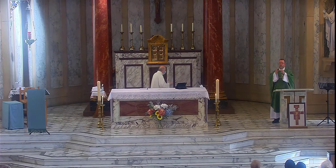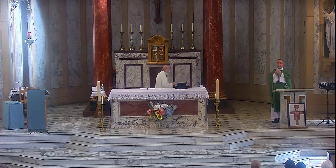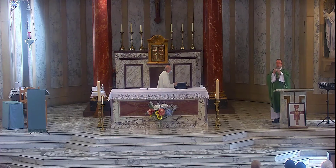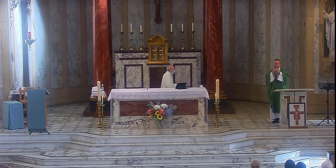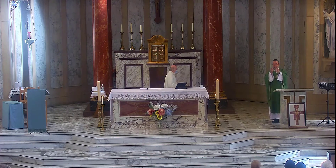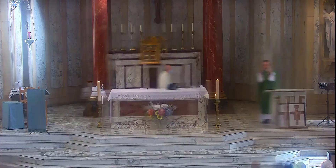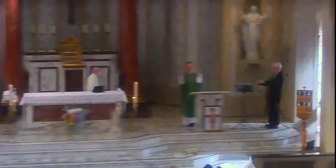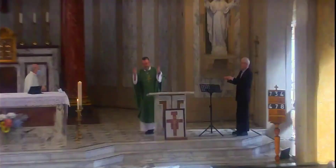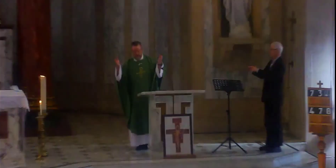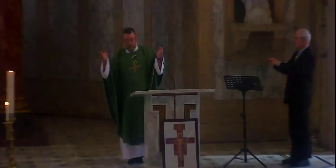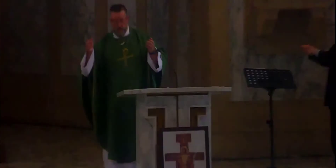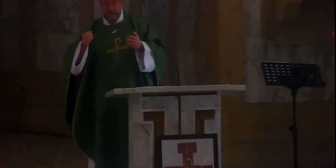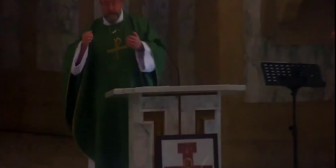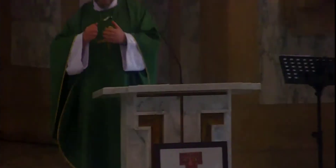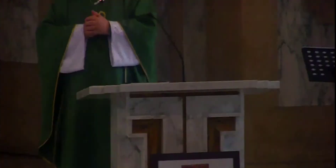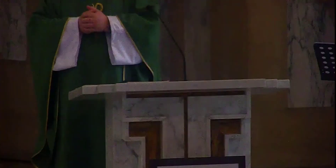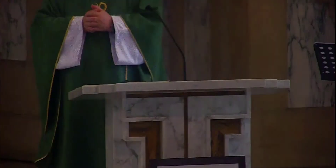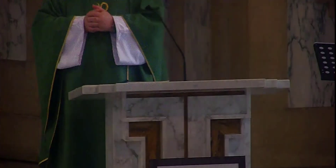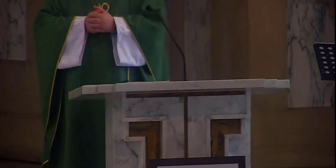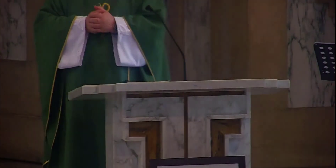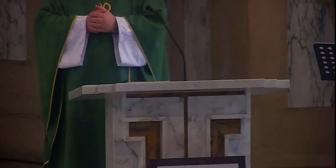The Lord be with you.